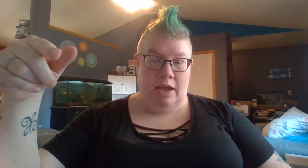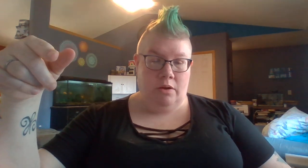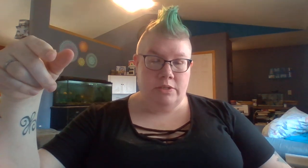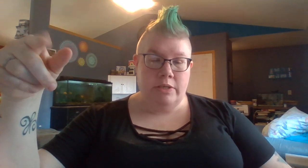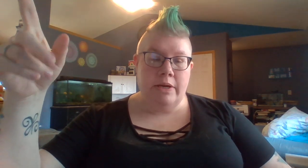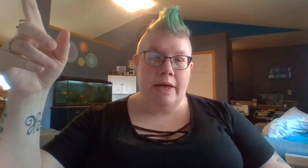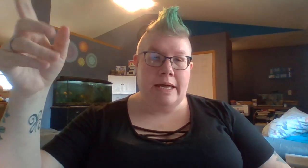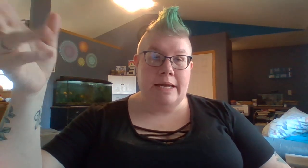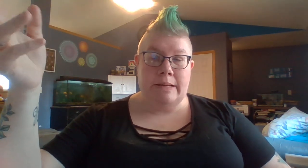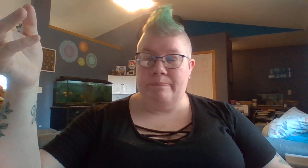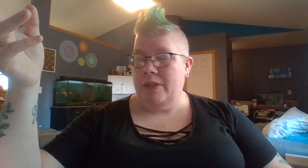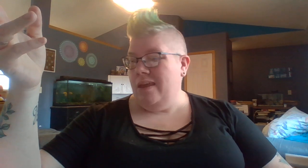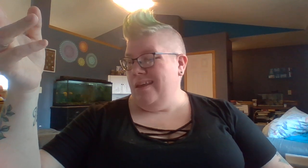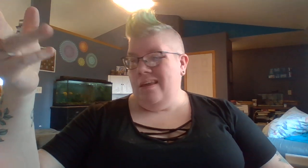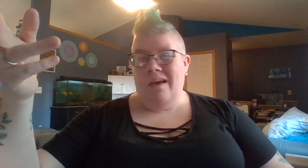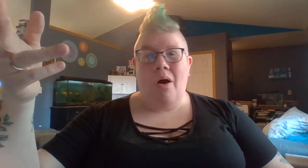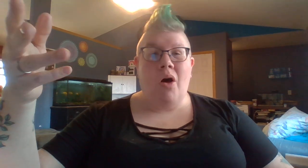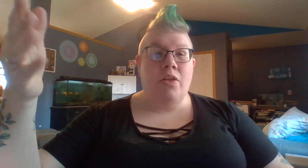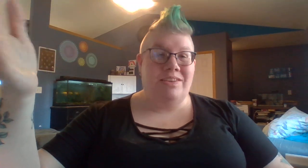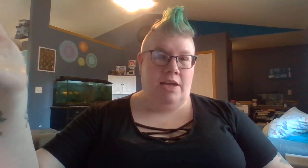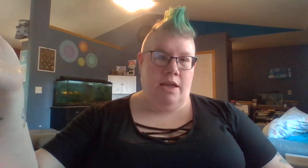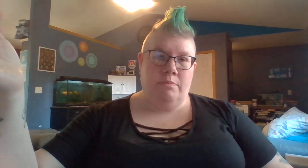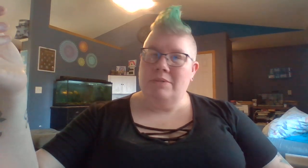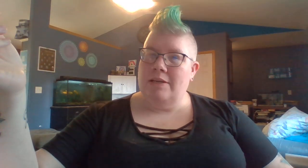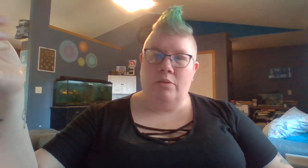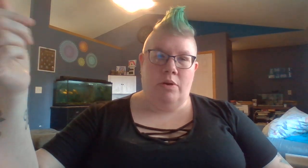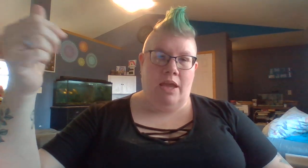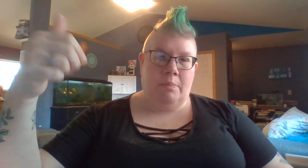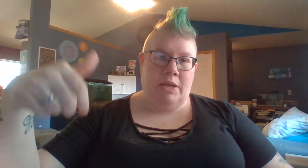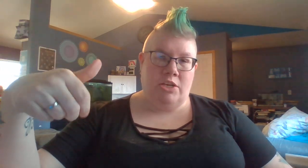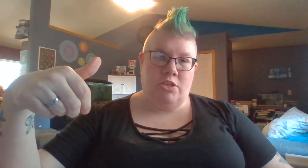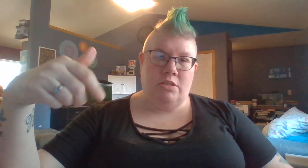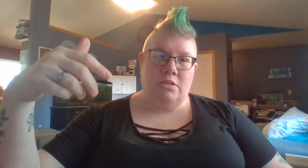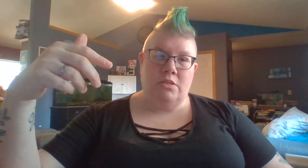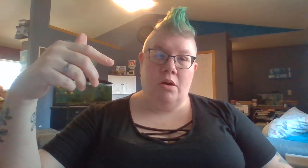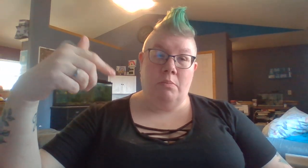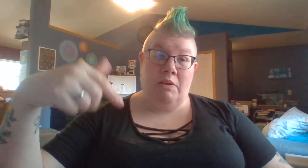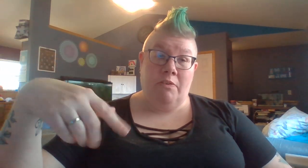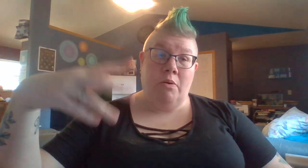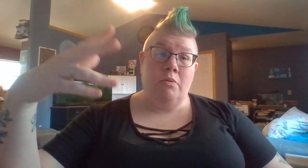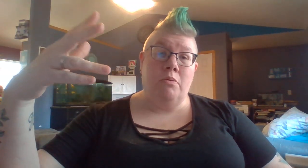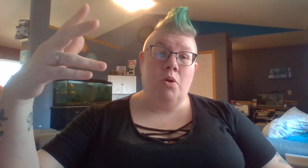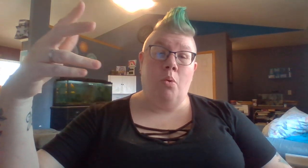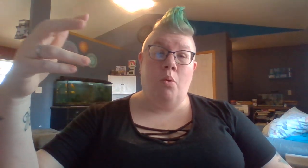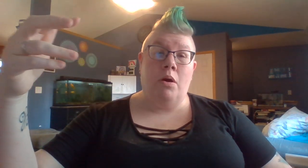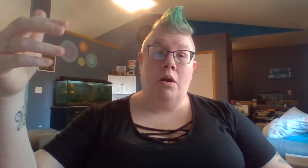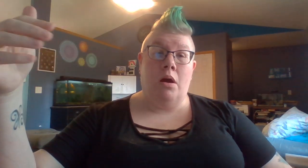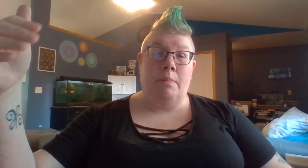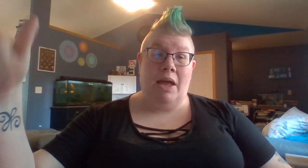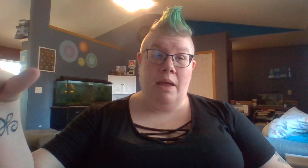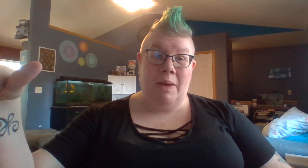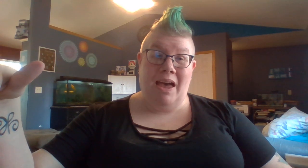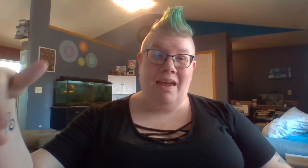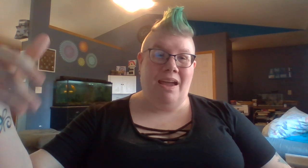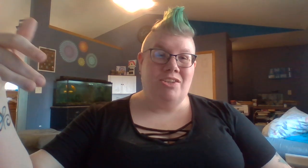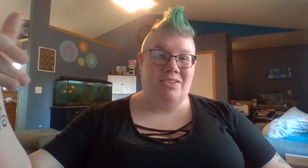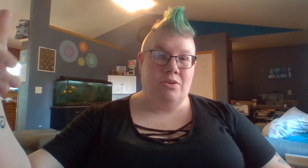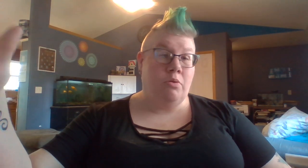out. All the time downloading applications on my phone or on my iPad. I just did Chrome